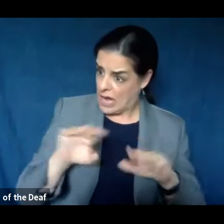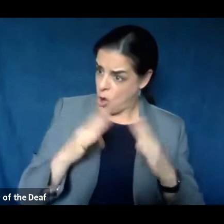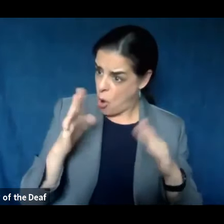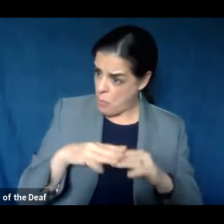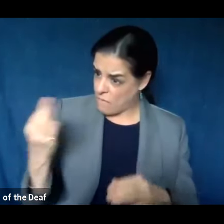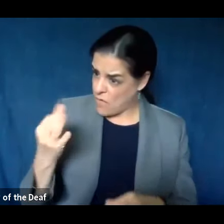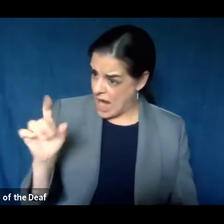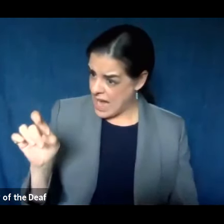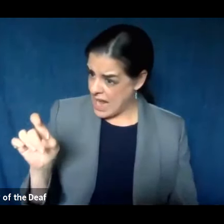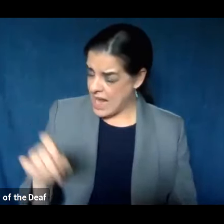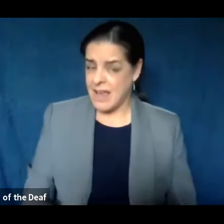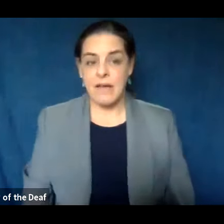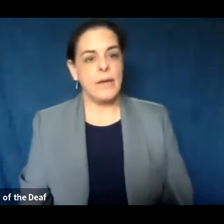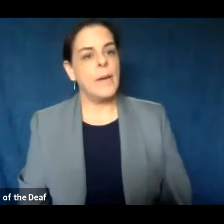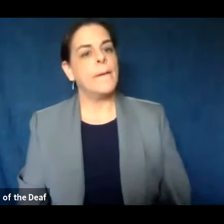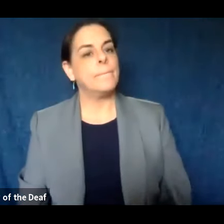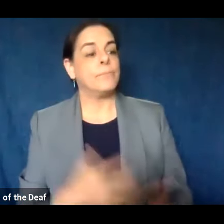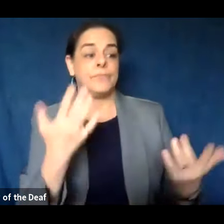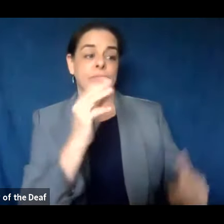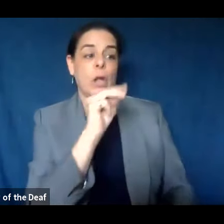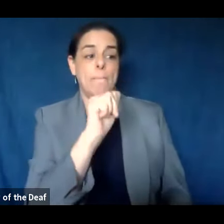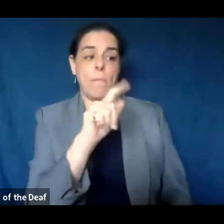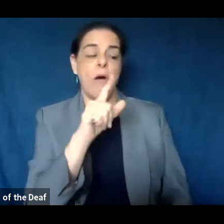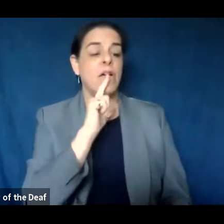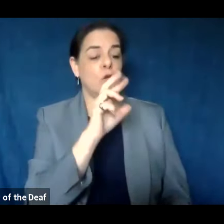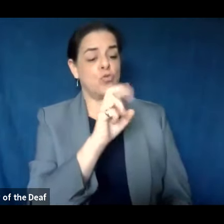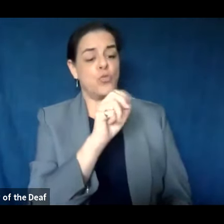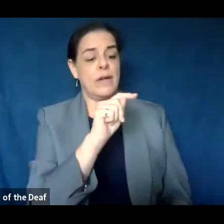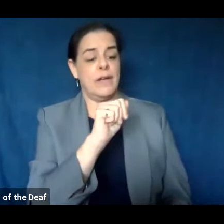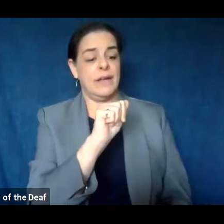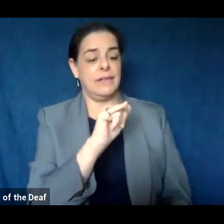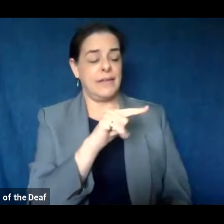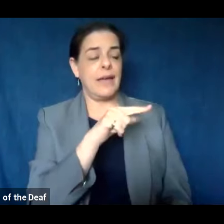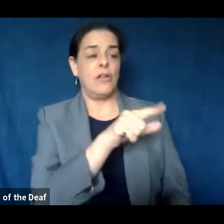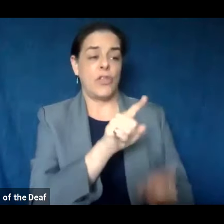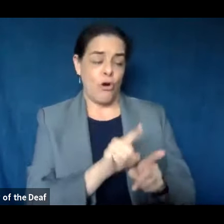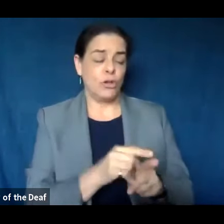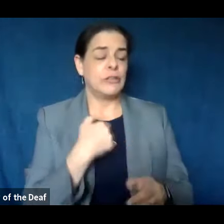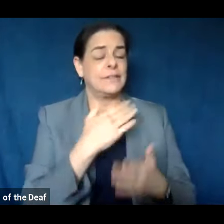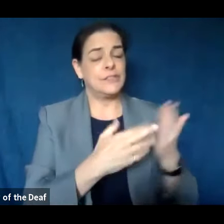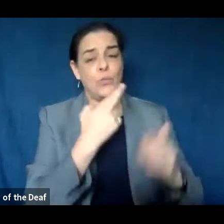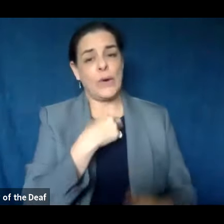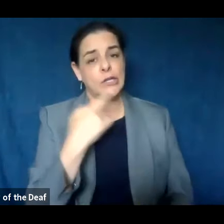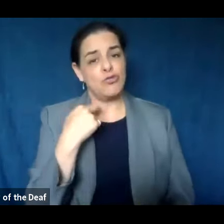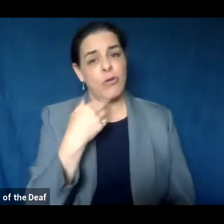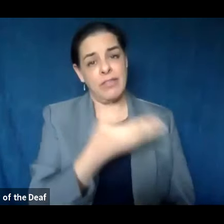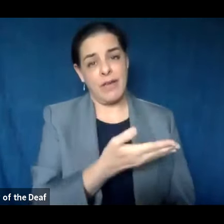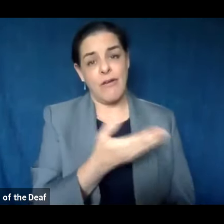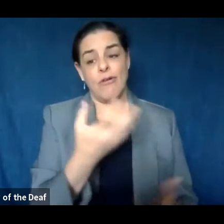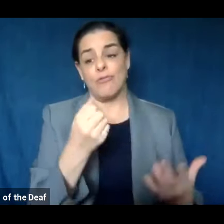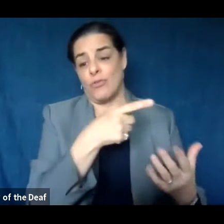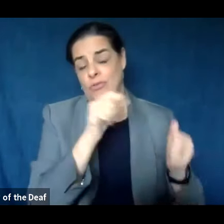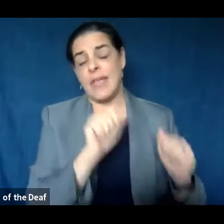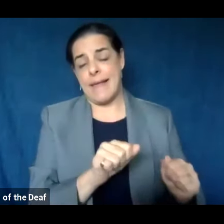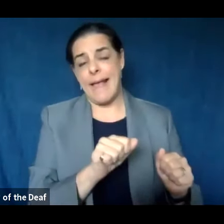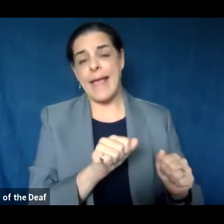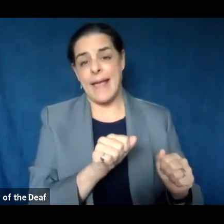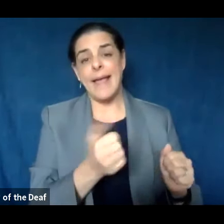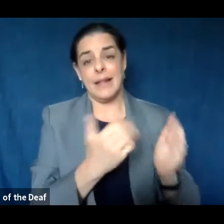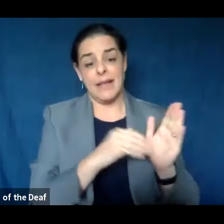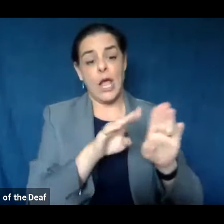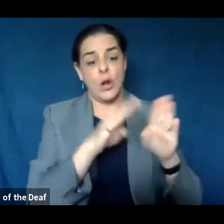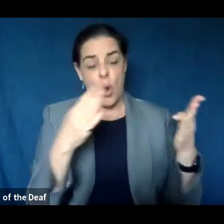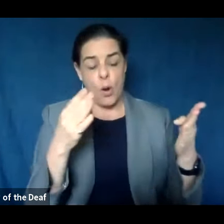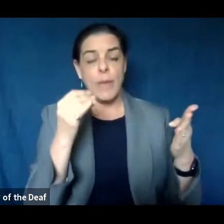Friday? The mall falls into a retail store. They also have some restaurants in there. And so they can reopen